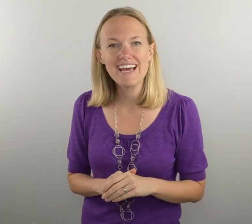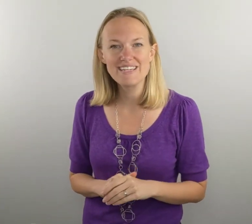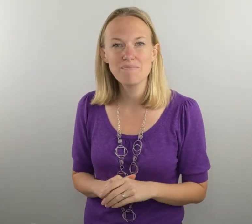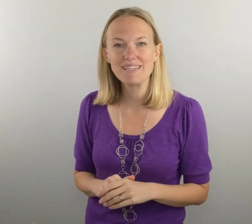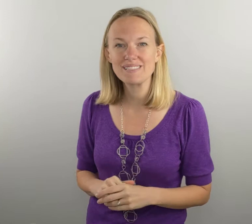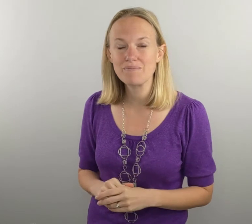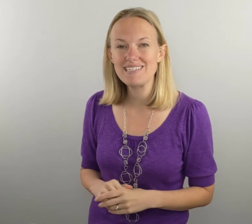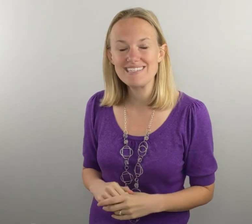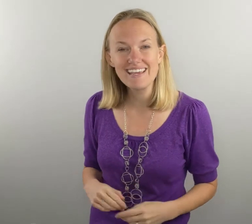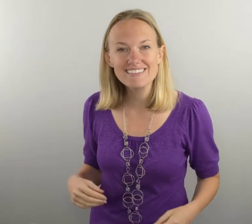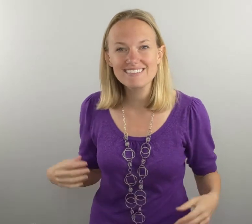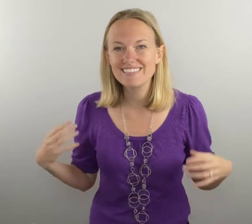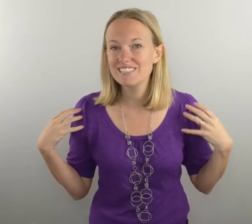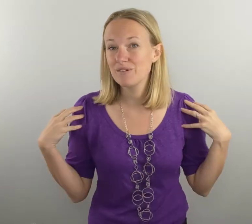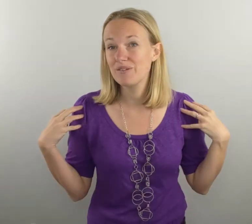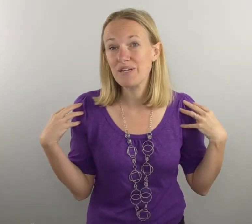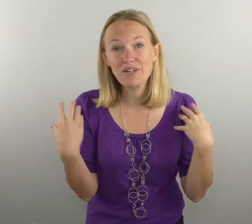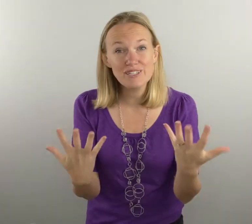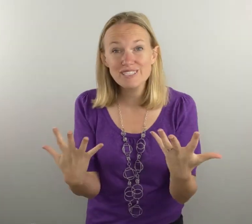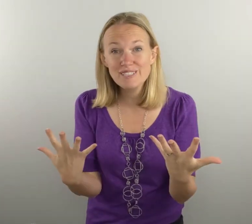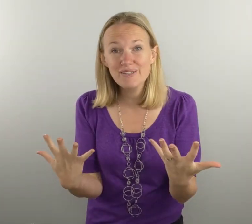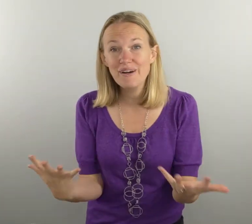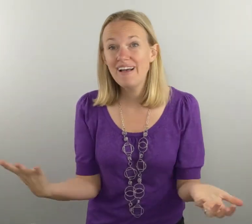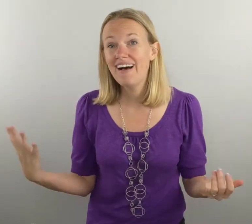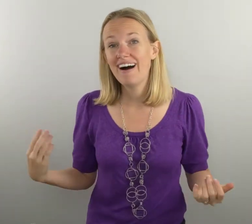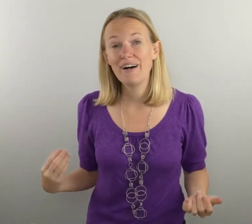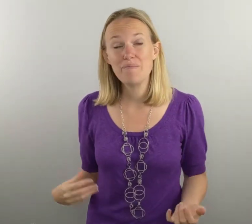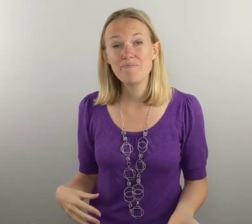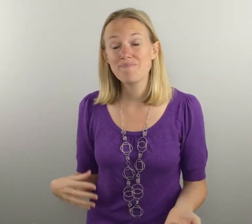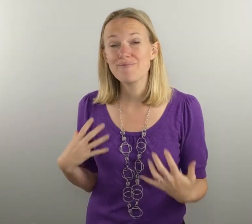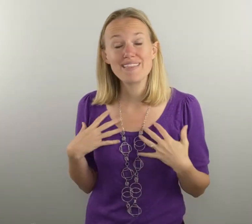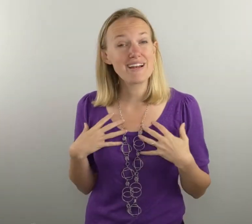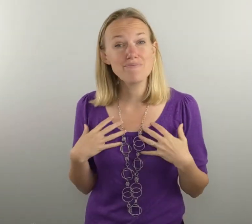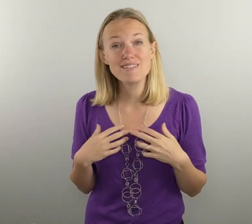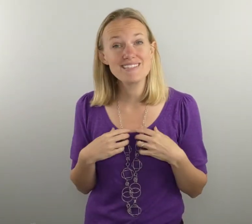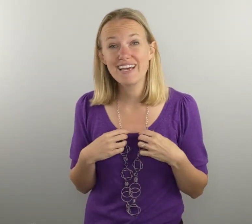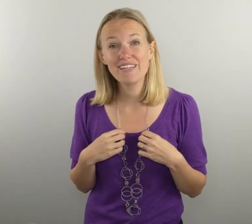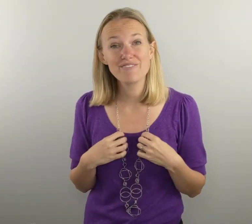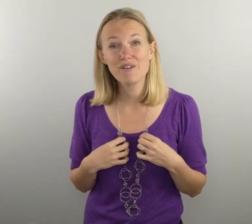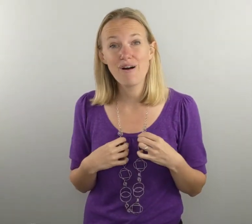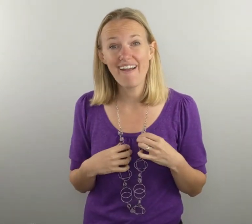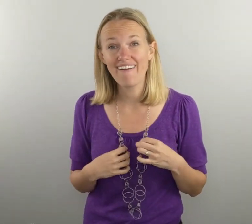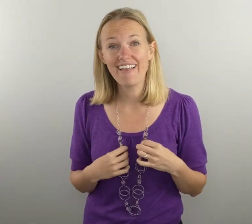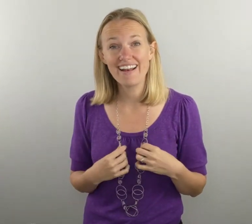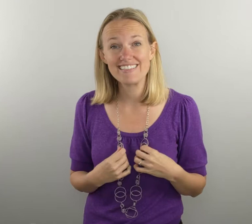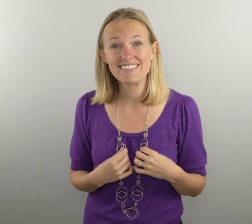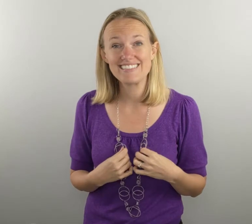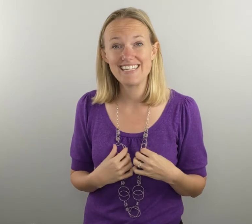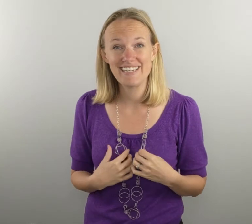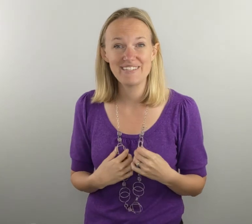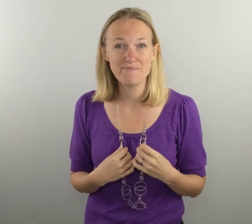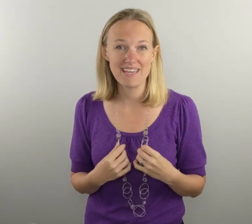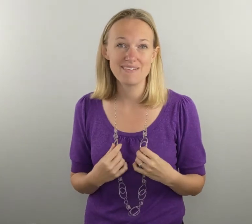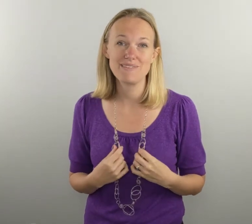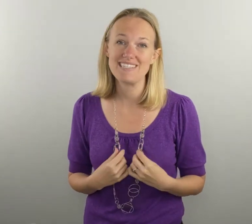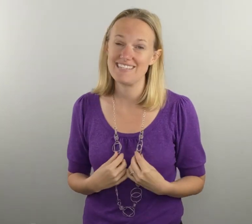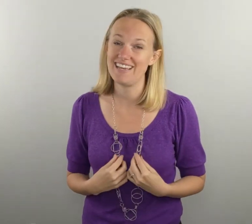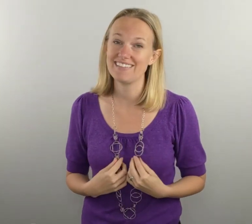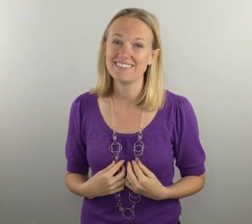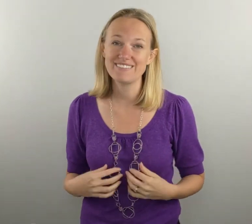to make some mistakes, so I just want to encourage you that I've been signing for a while and I still make mistakes. So don't